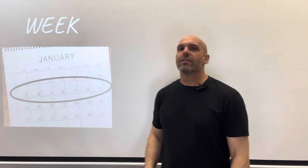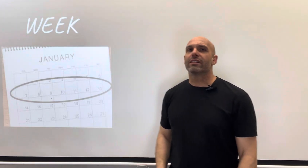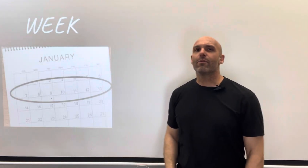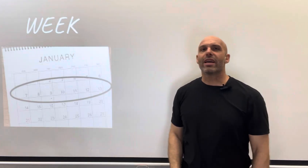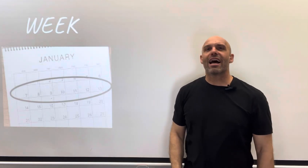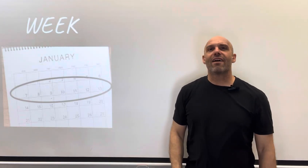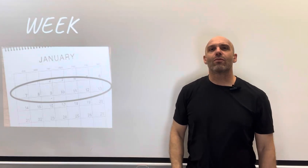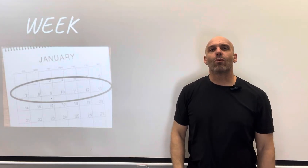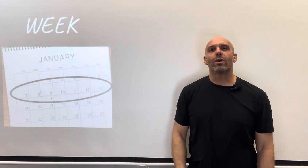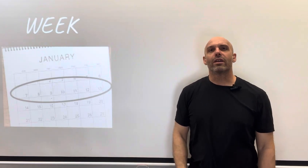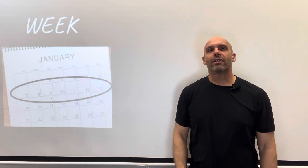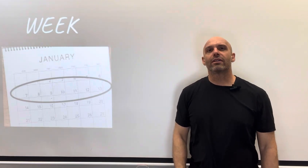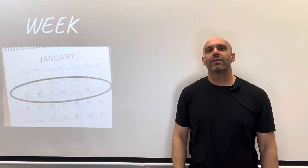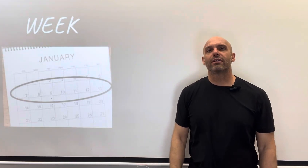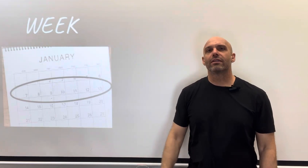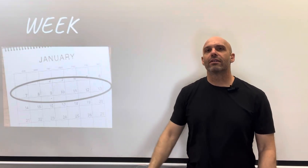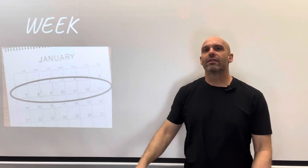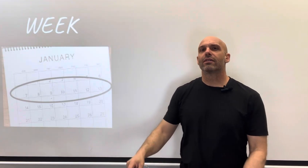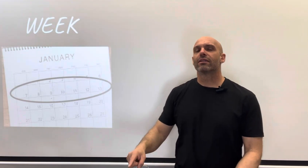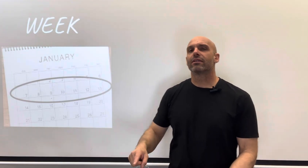Then we have week.